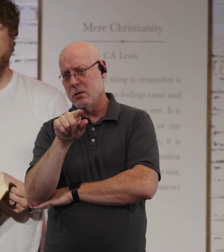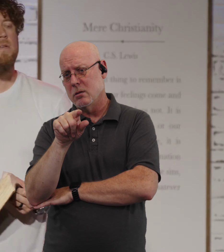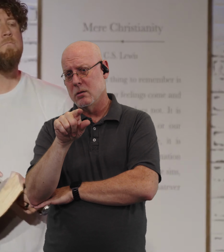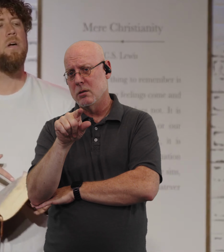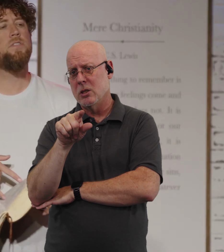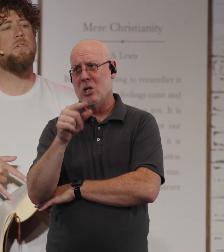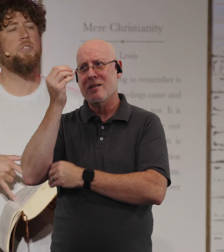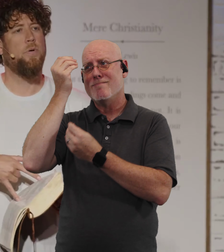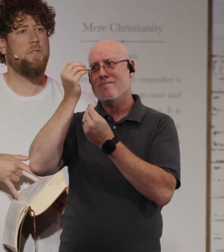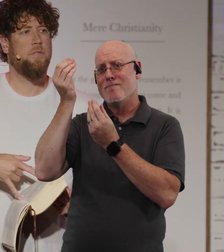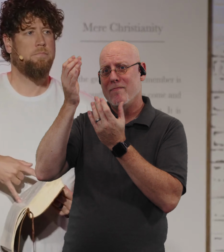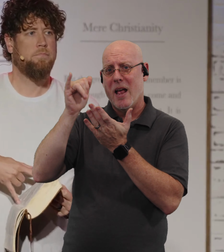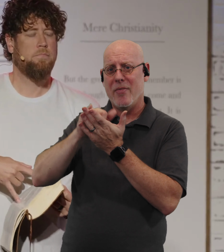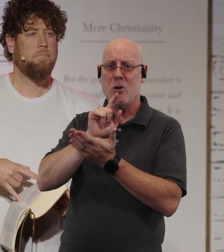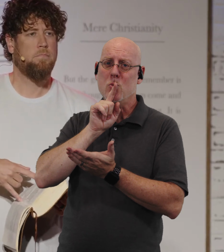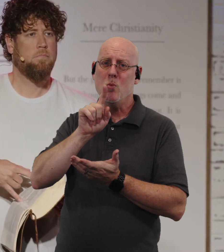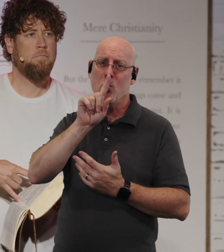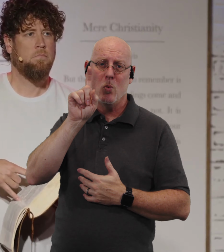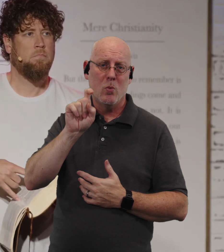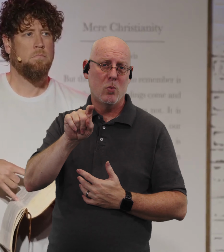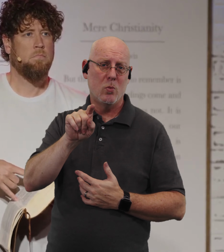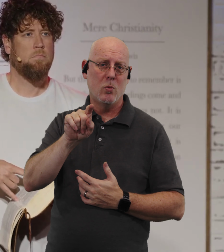Will we submit ourselves to it?